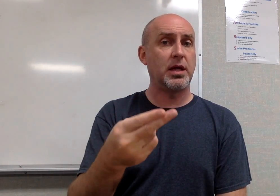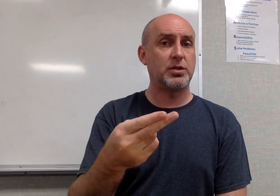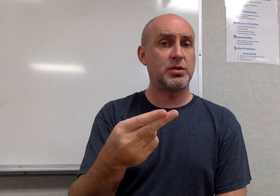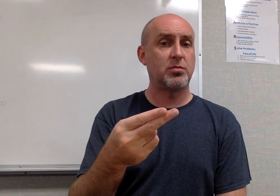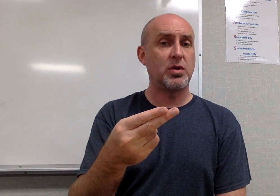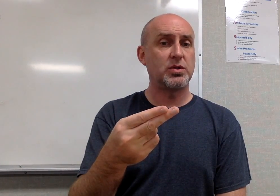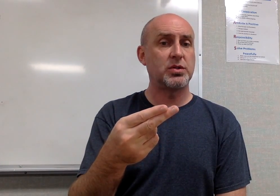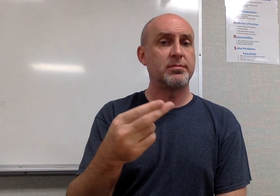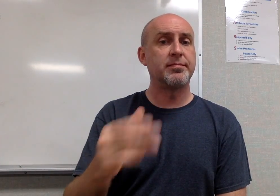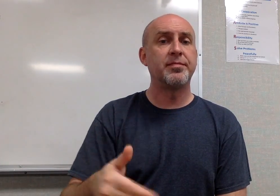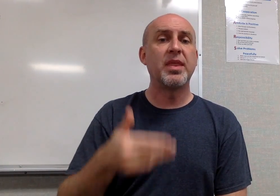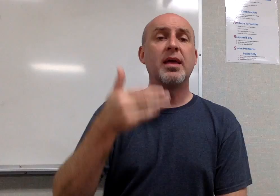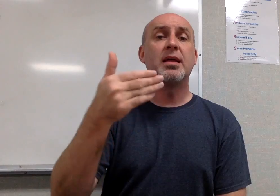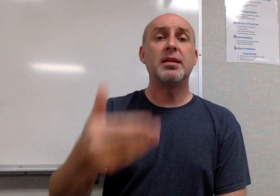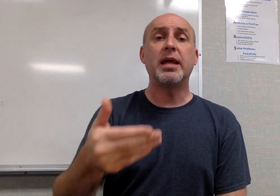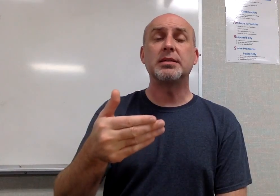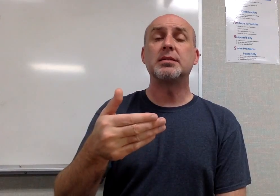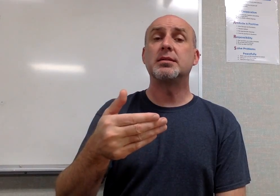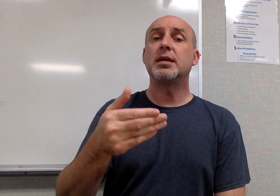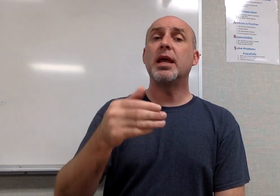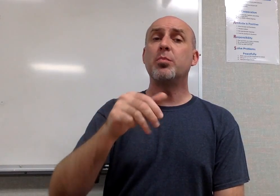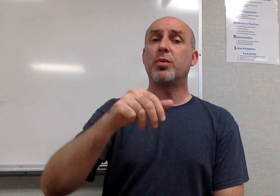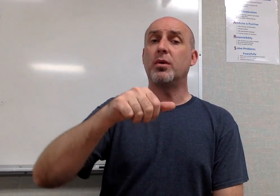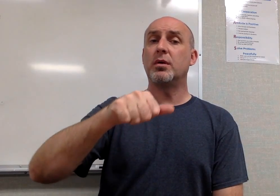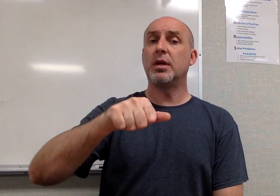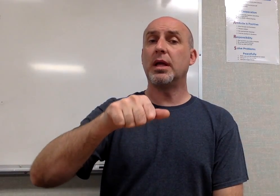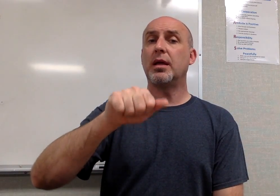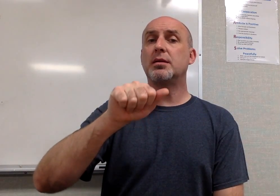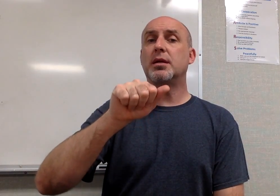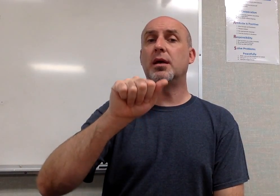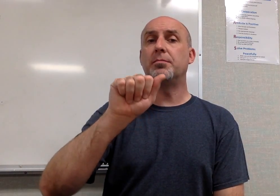M-A-R-C-H, March. Next, April.